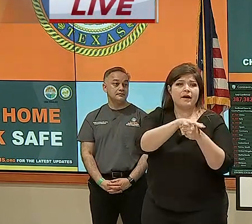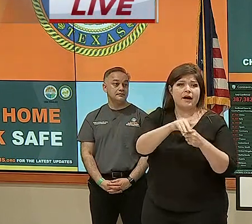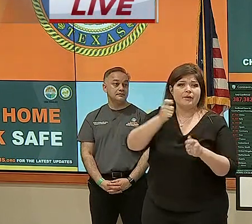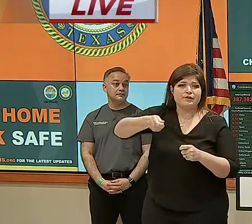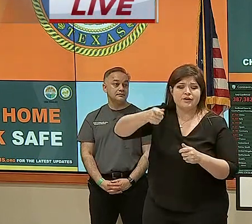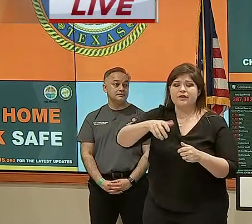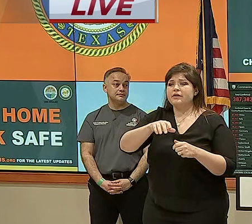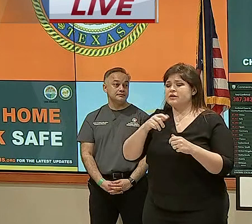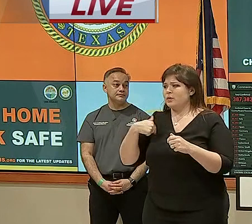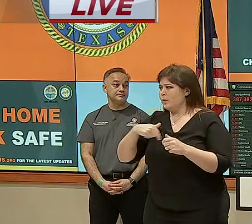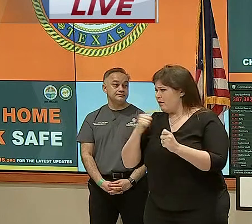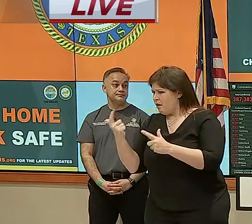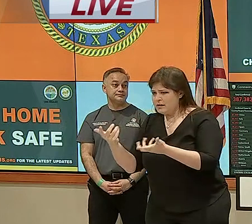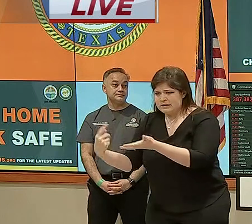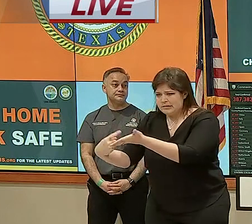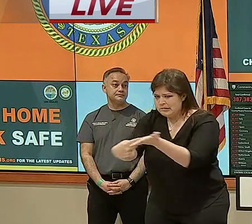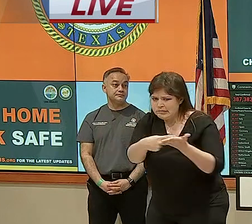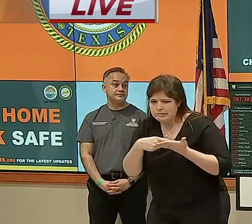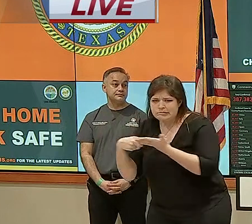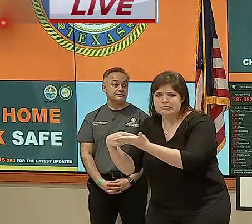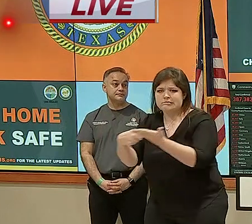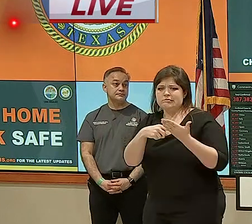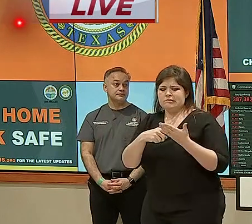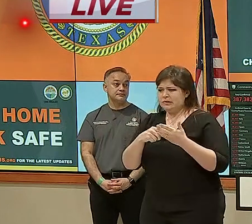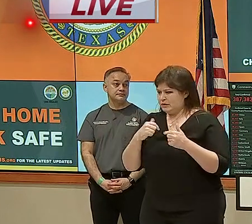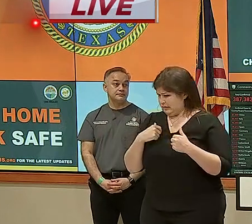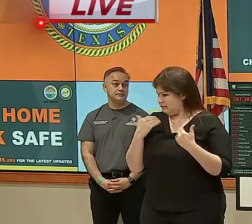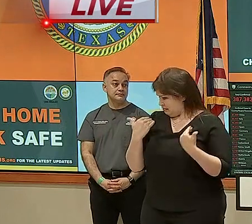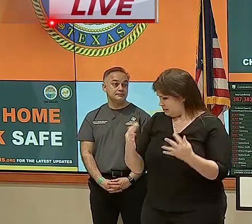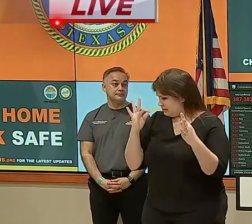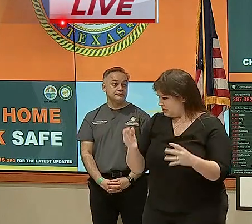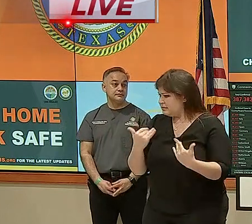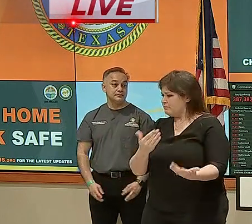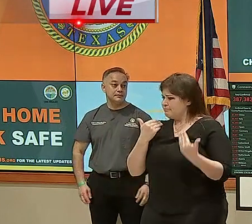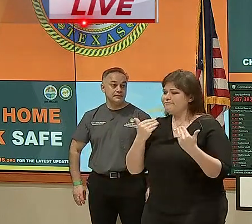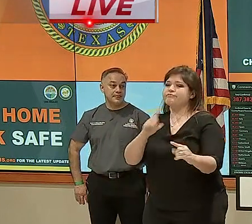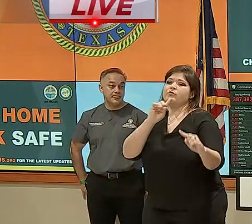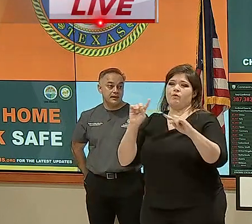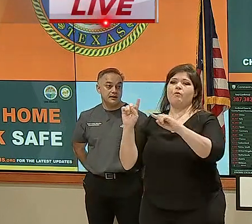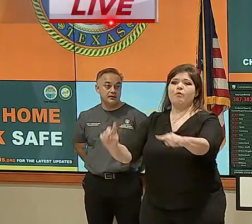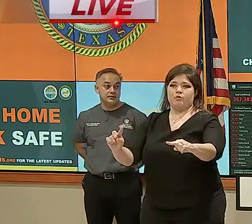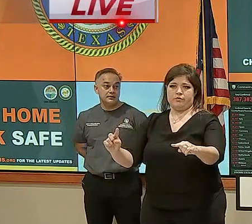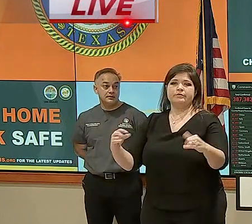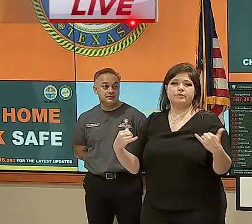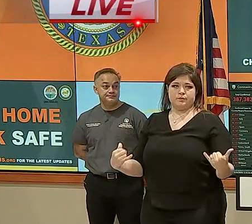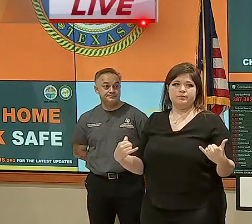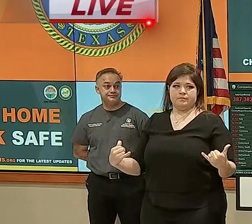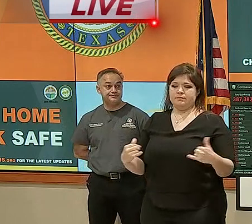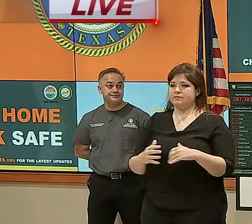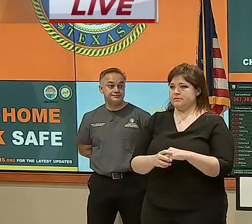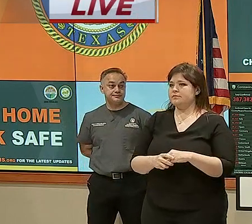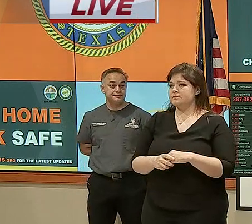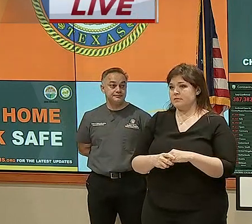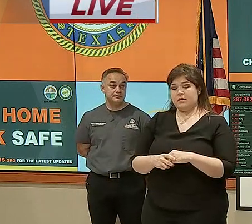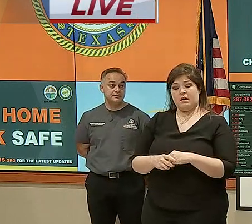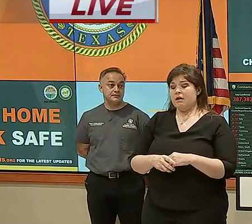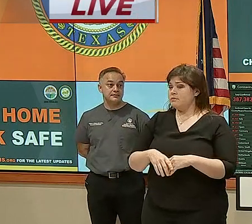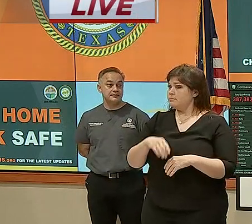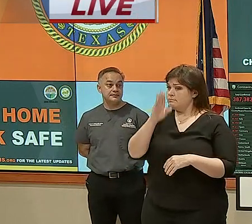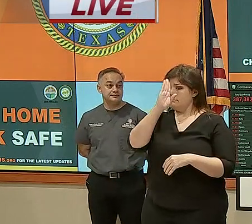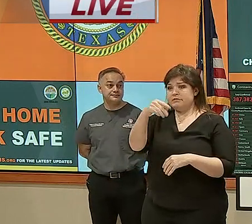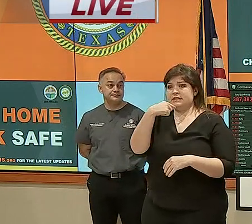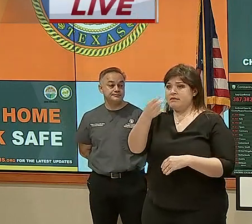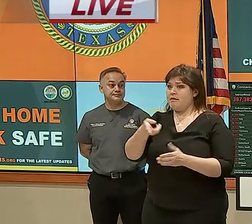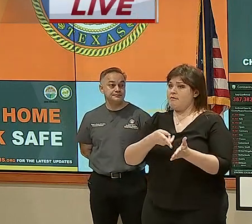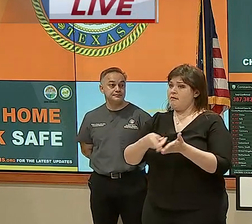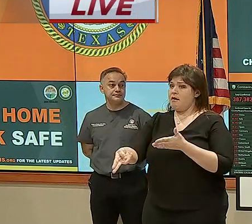we discussed the order that is being put forth today. And I can say to you without reservation that